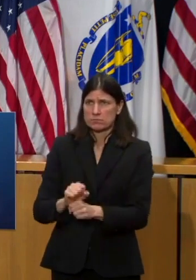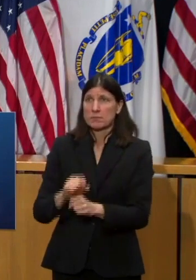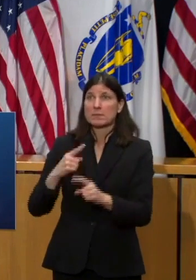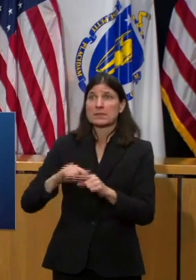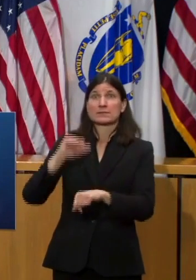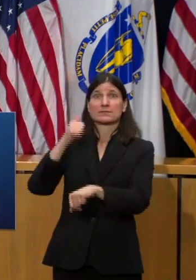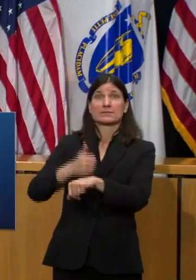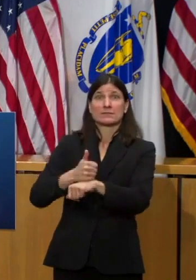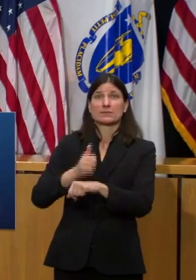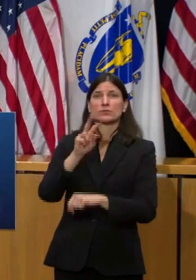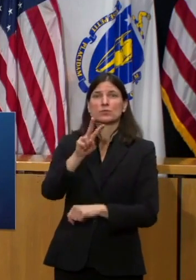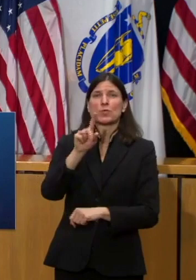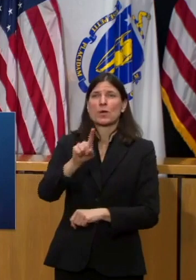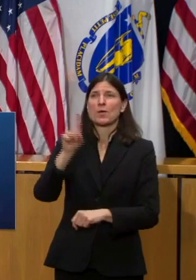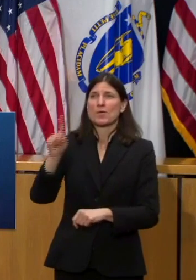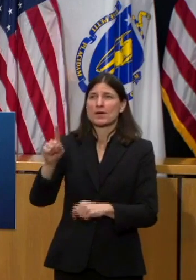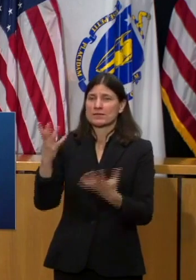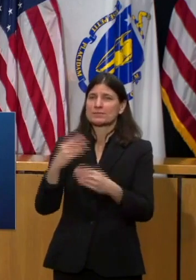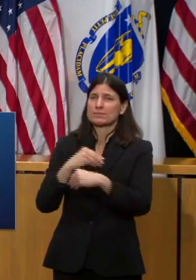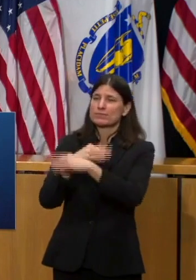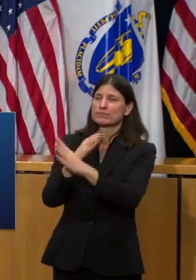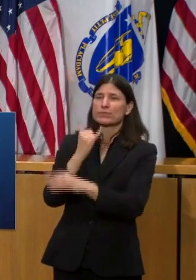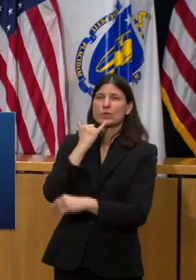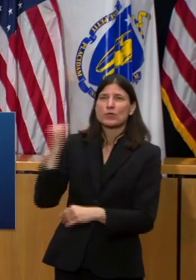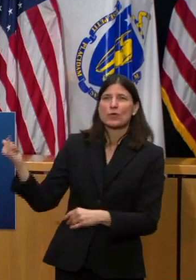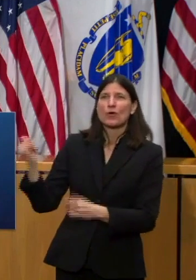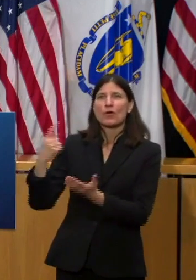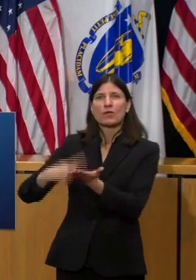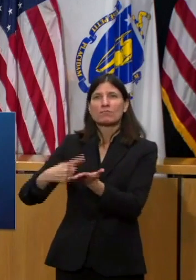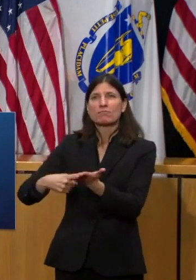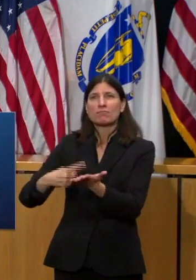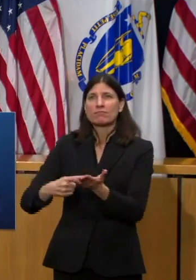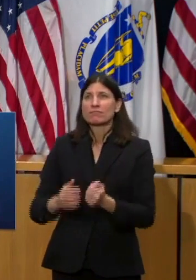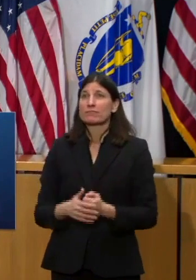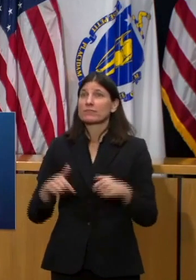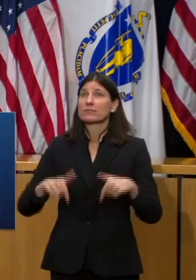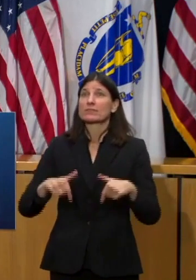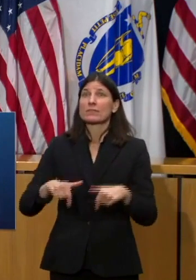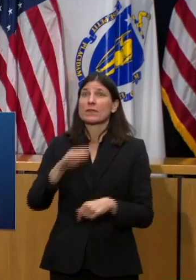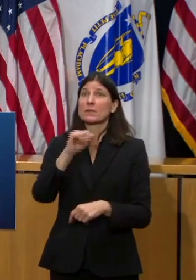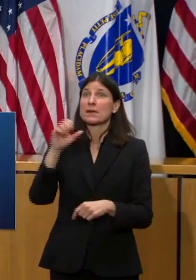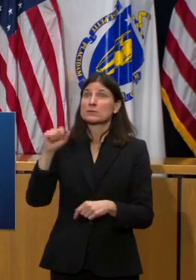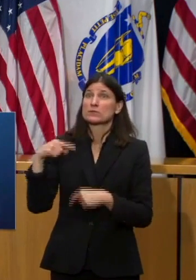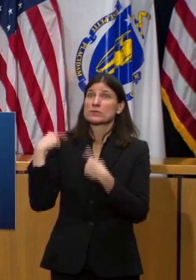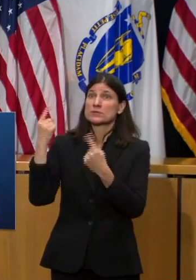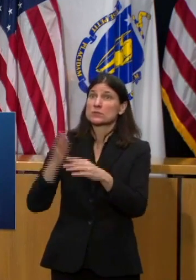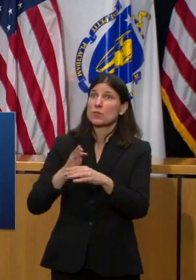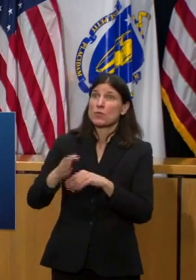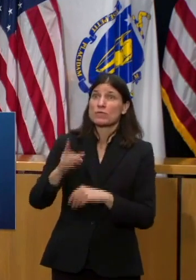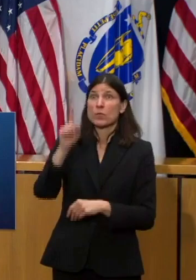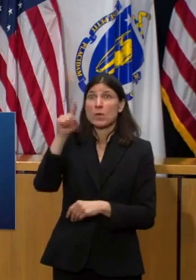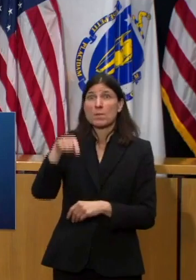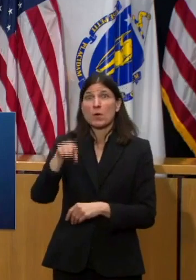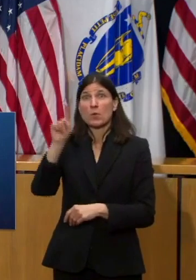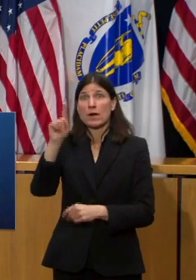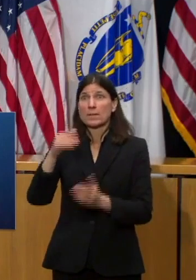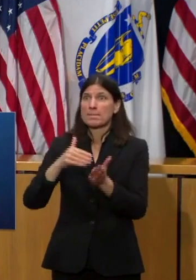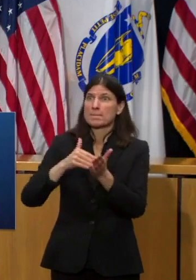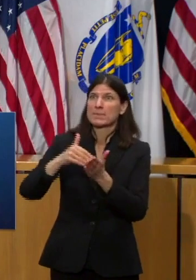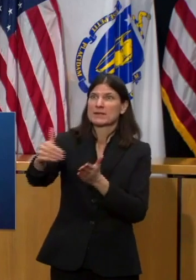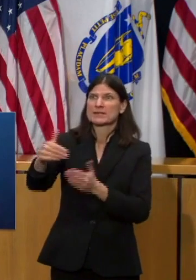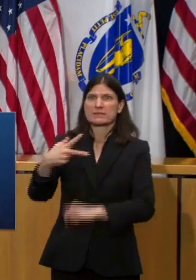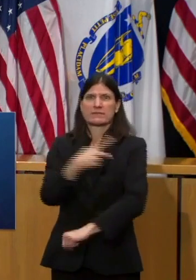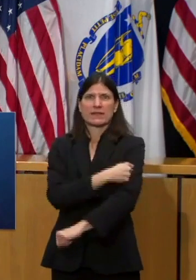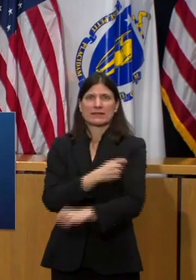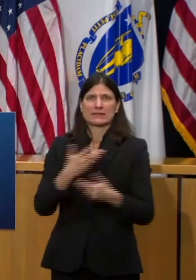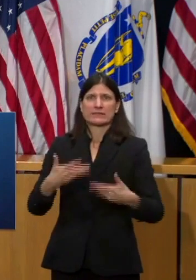we've administered here in the Commonwealth with our provider partners over 1.1 million doses. We now rank number 9 in the